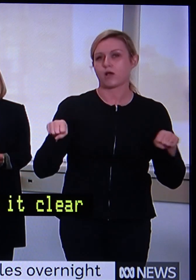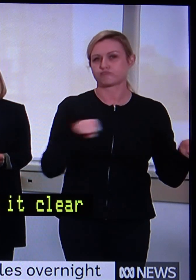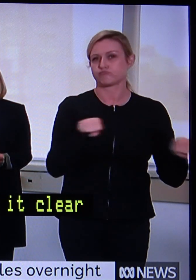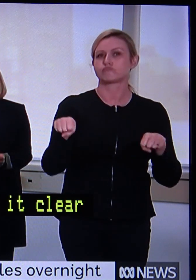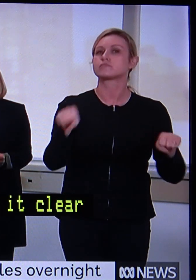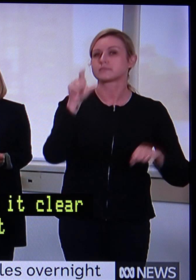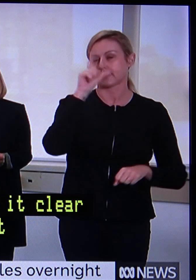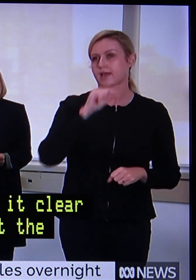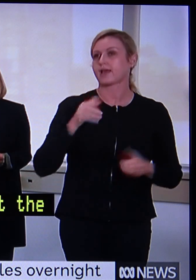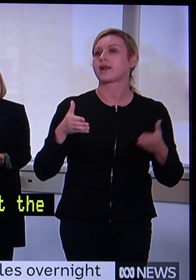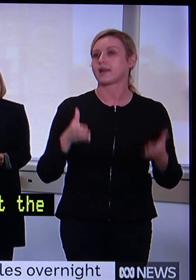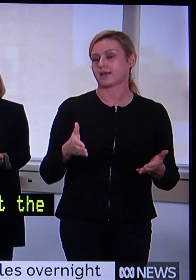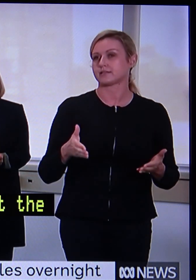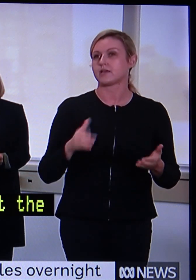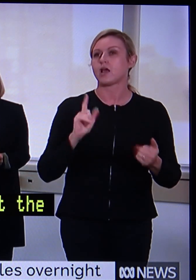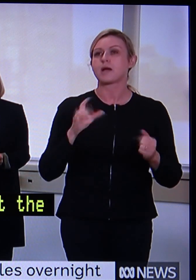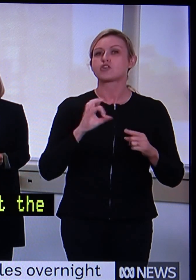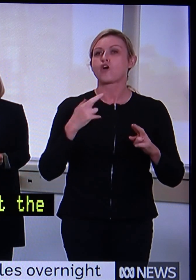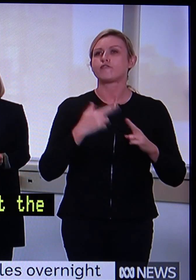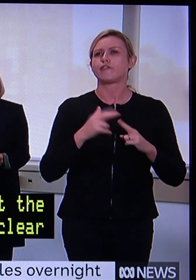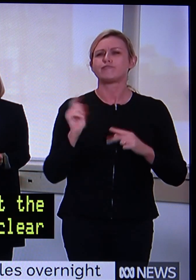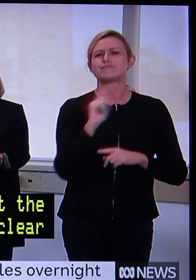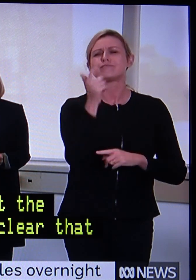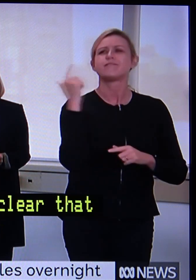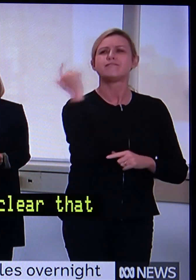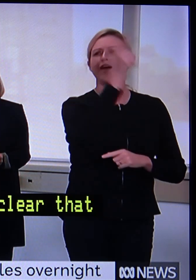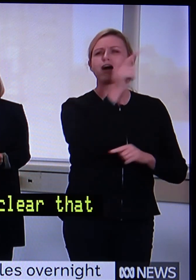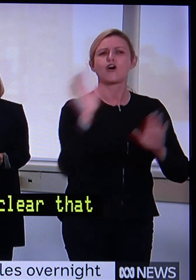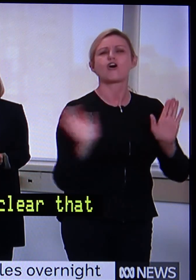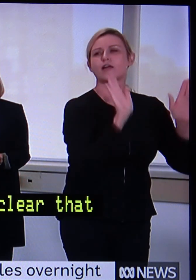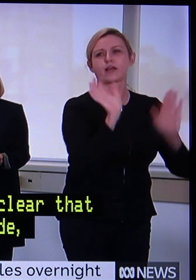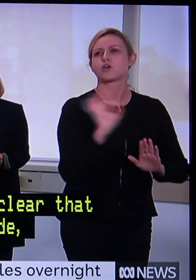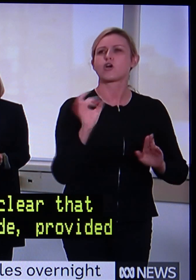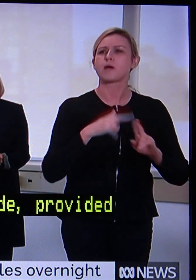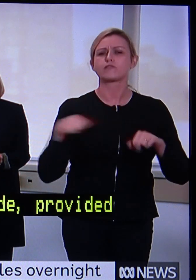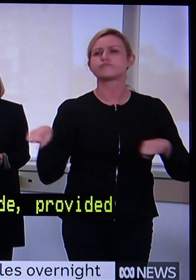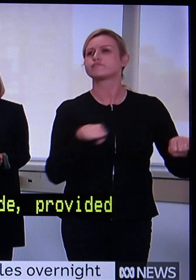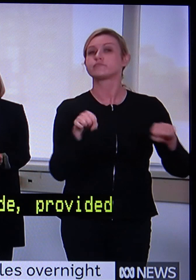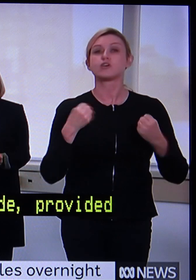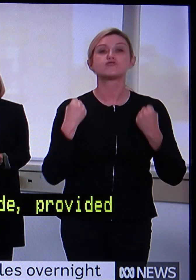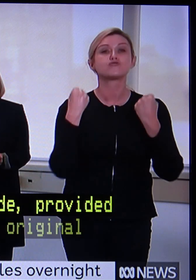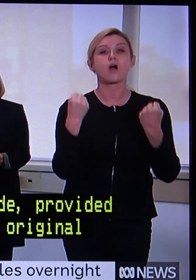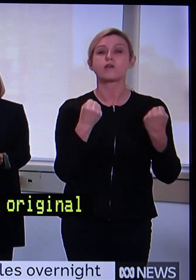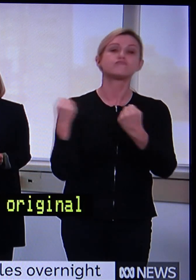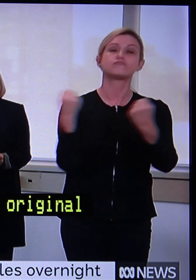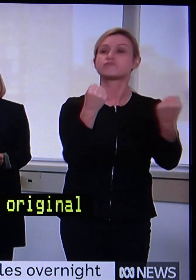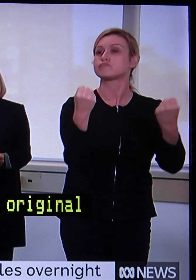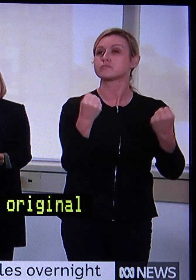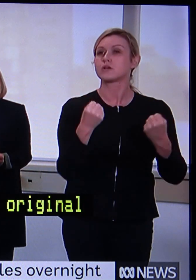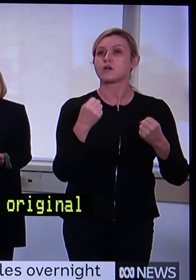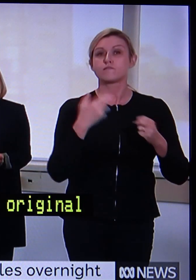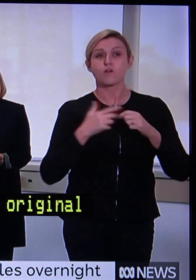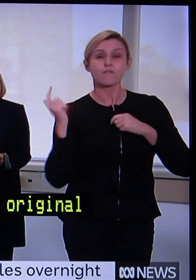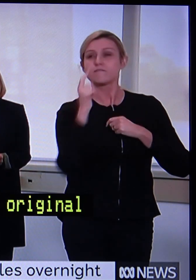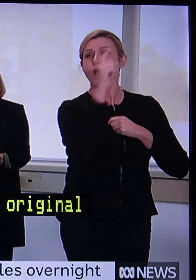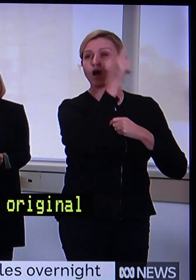going for a motorbike ride, provided you're not going off on a regional holiday, is just fine. Going for a drive is fine, but again, not for a regional holiday,